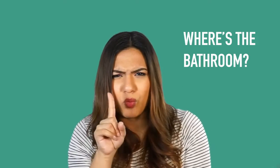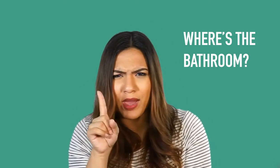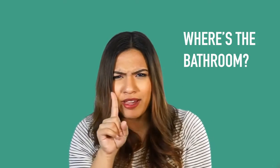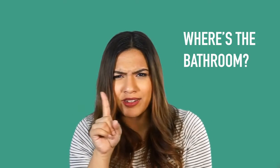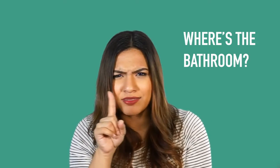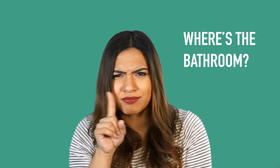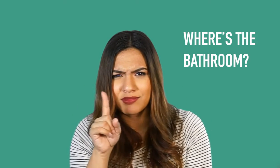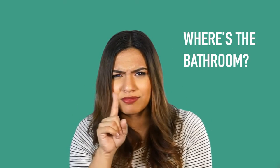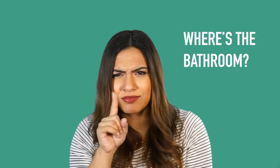Where?